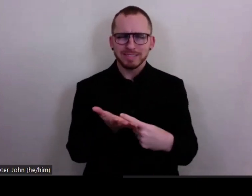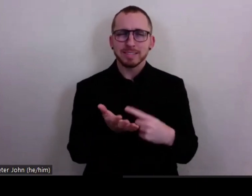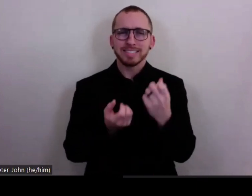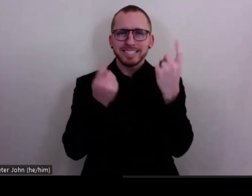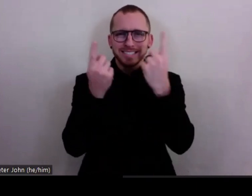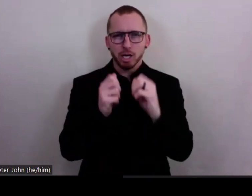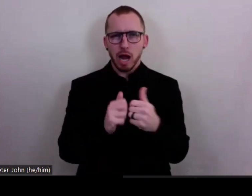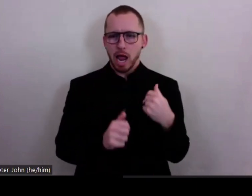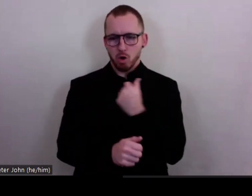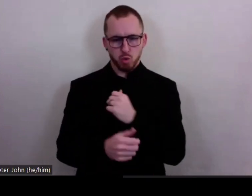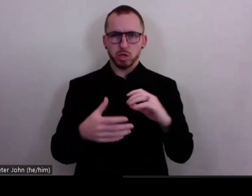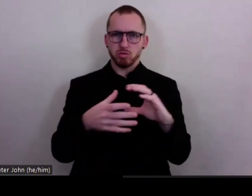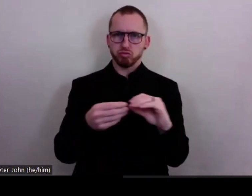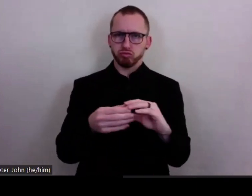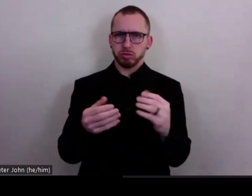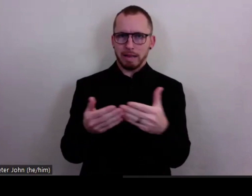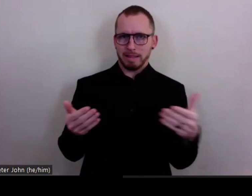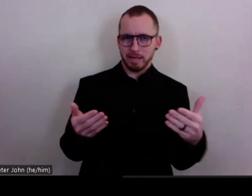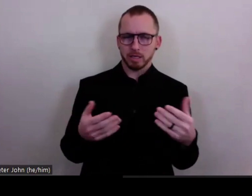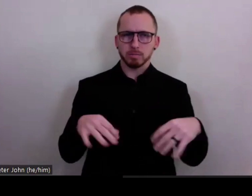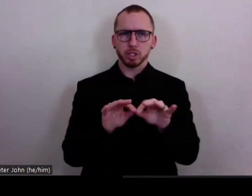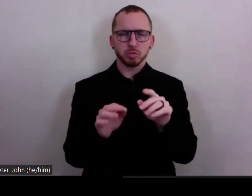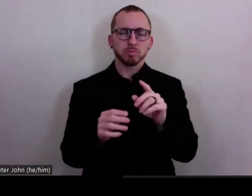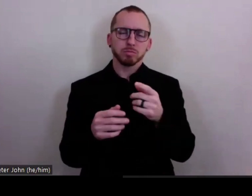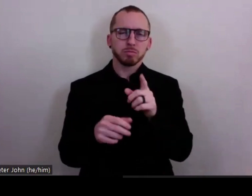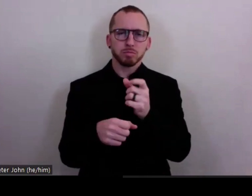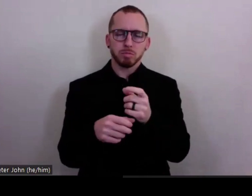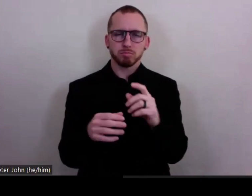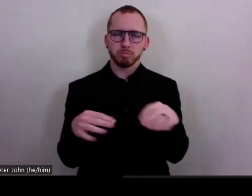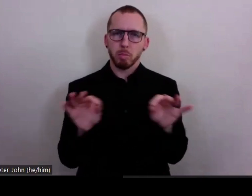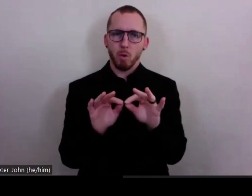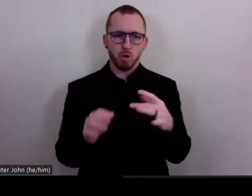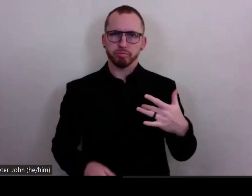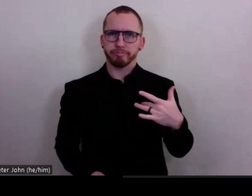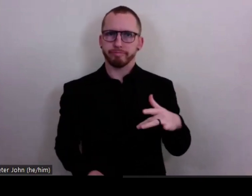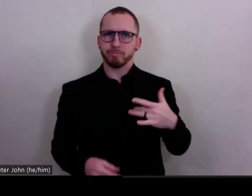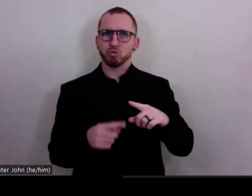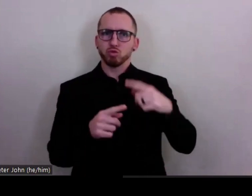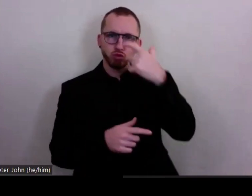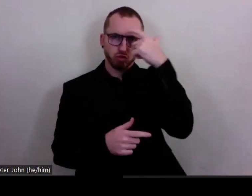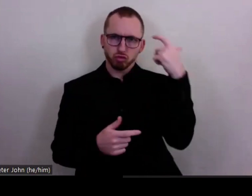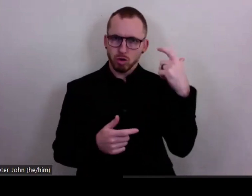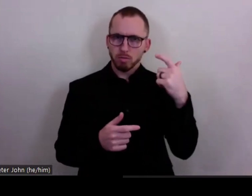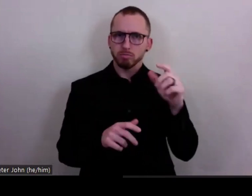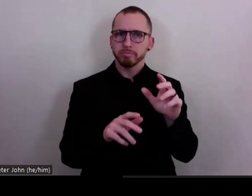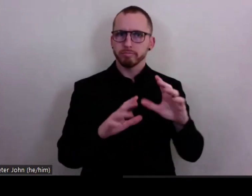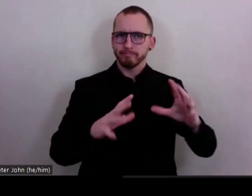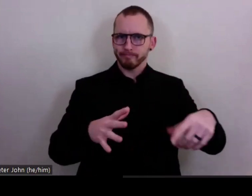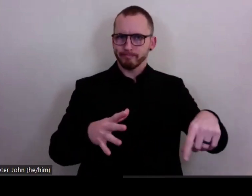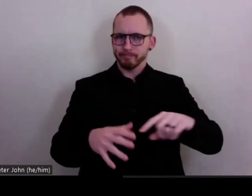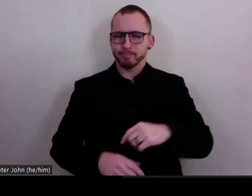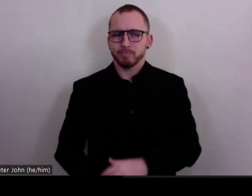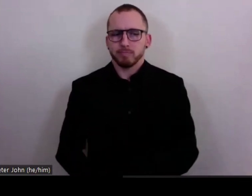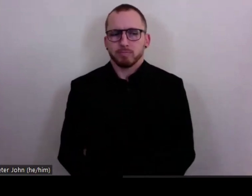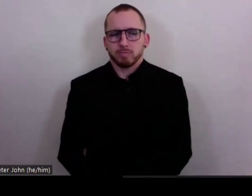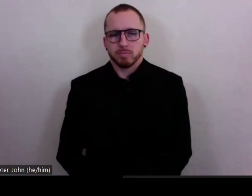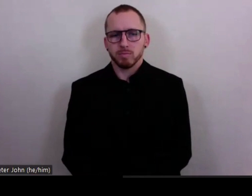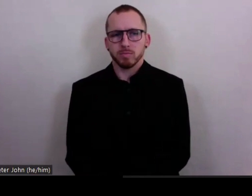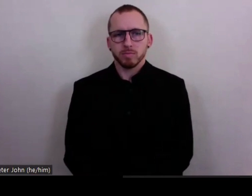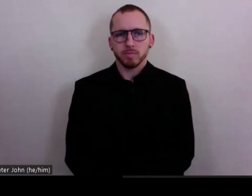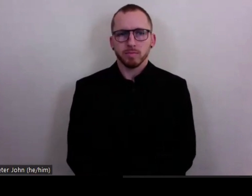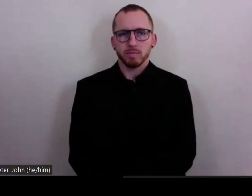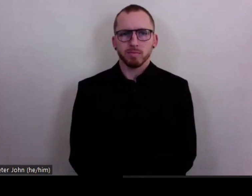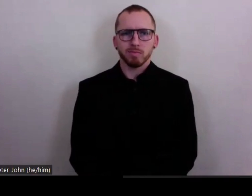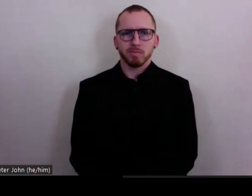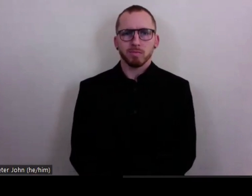really explicit here, which it might make people uncomfortable, but you know, if we're walking in the grocery store and we say, man, I just got raped by